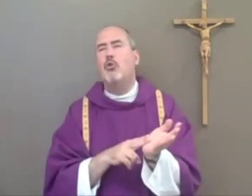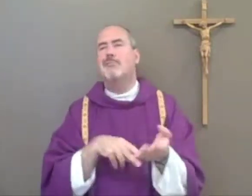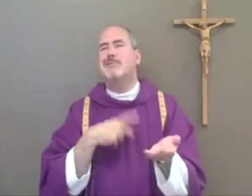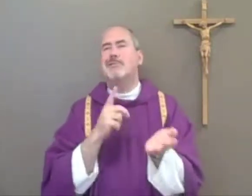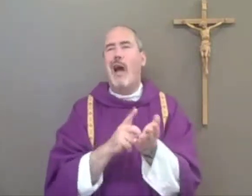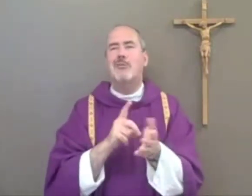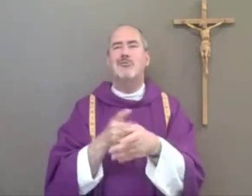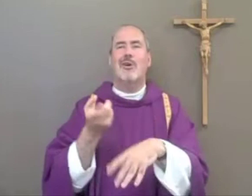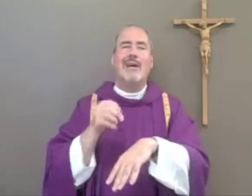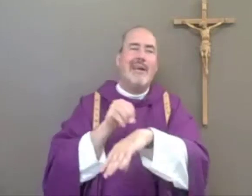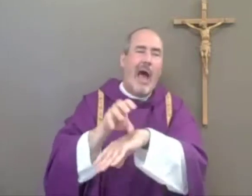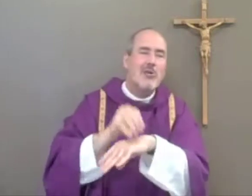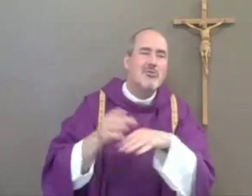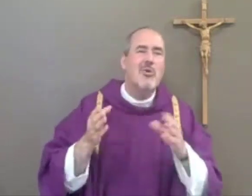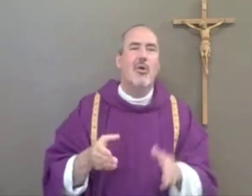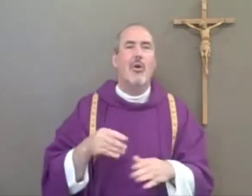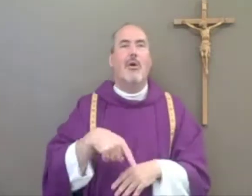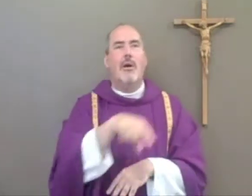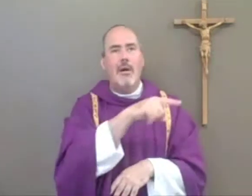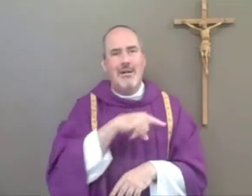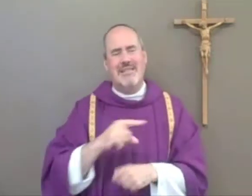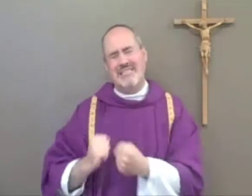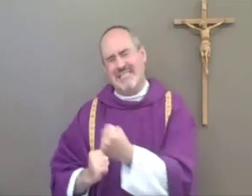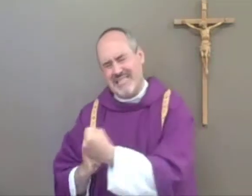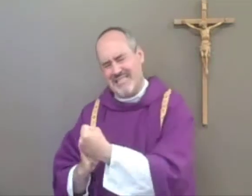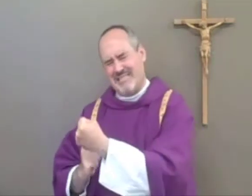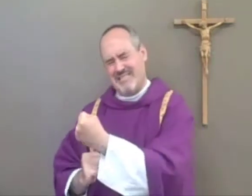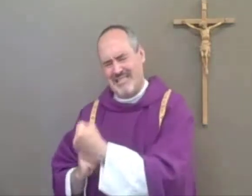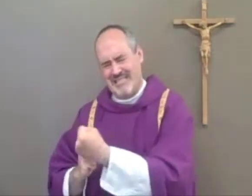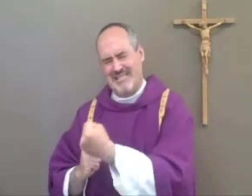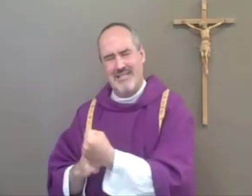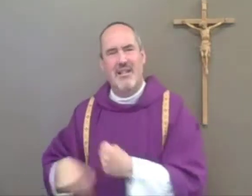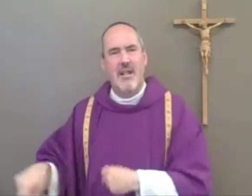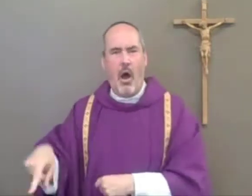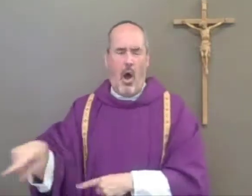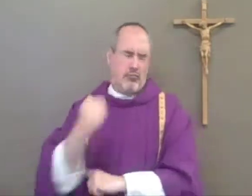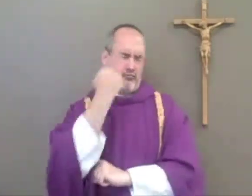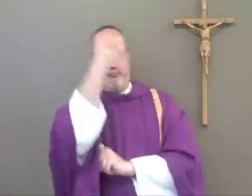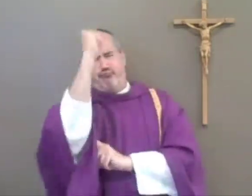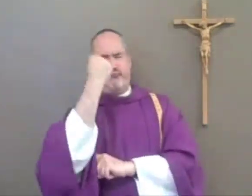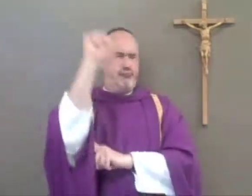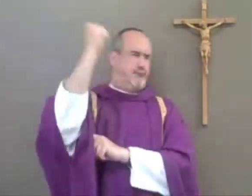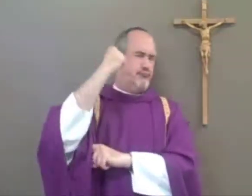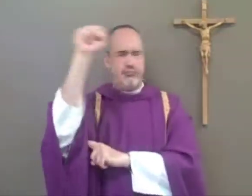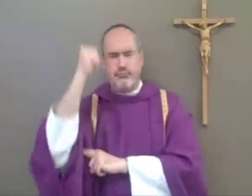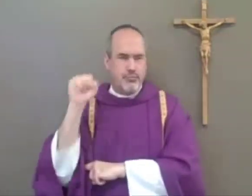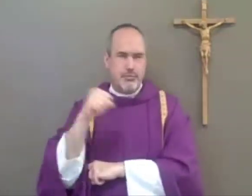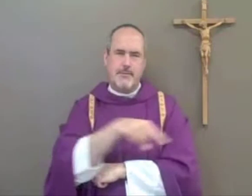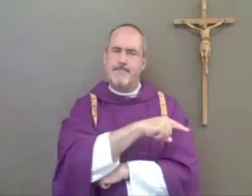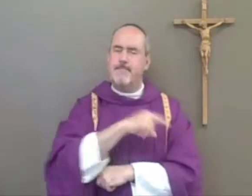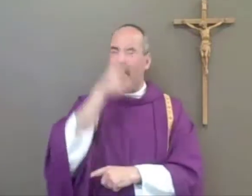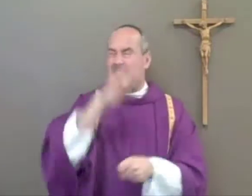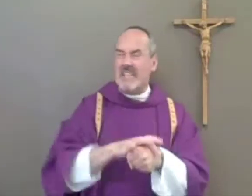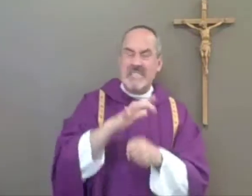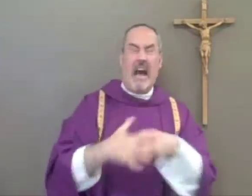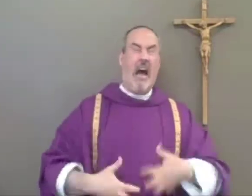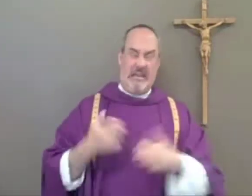health professionals and medical professionals there to help get him through and to bring him around. He resisted